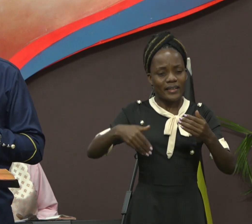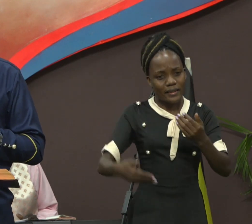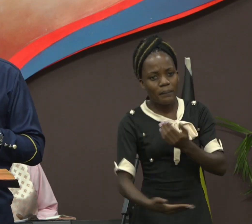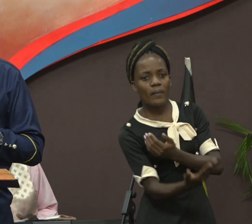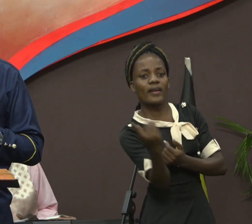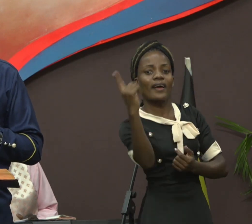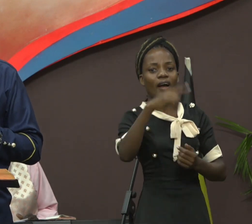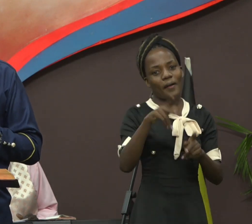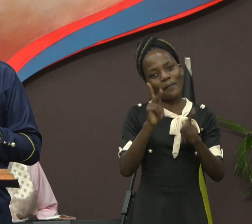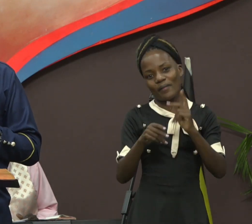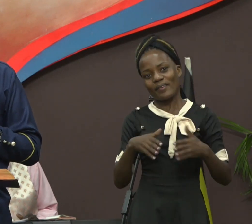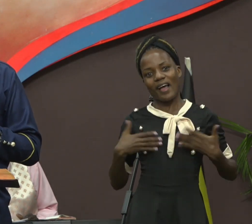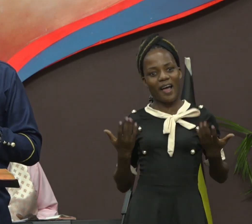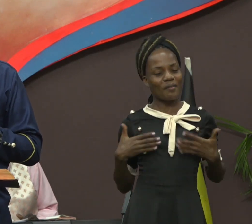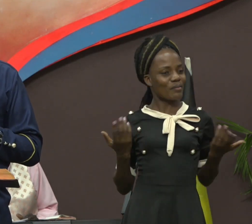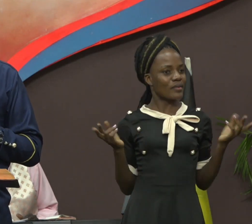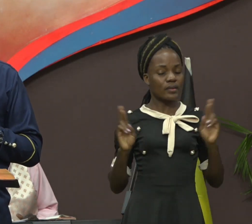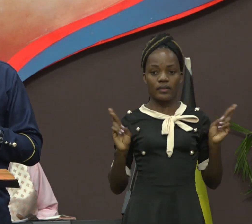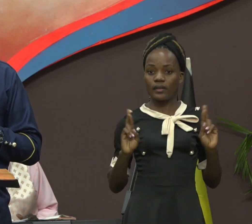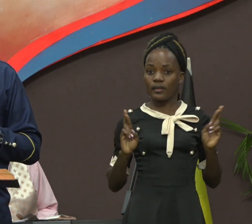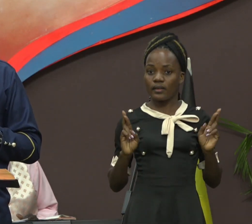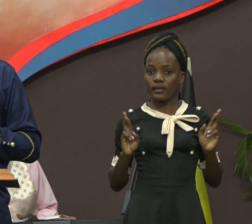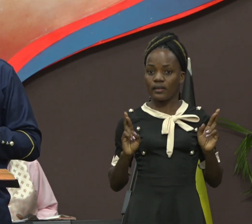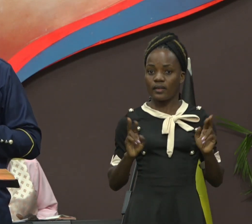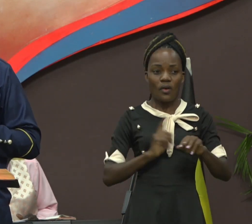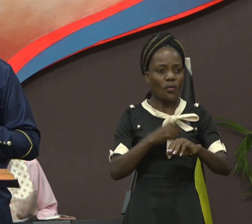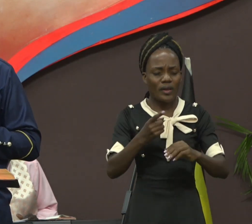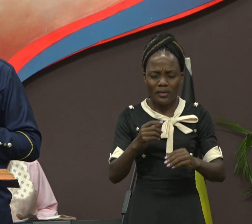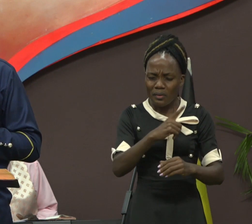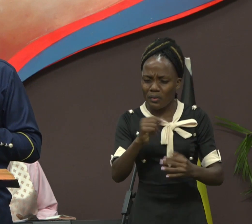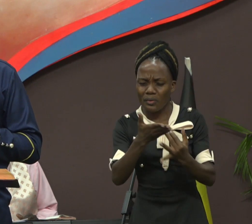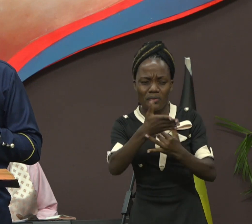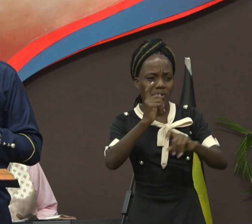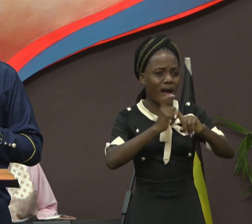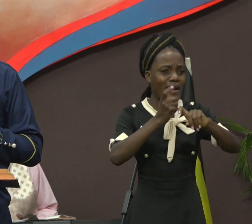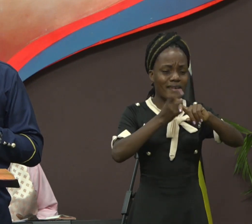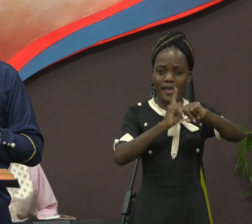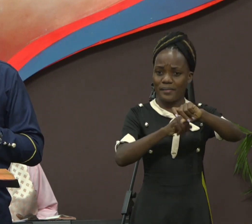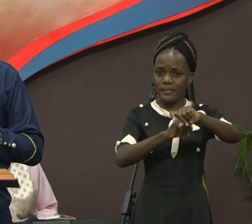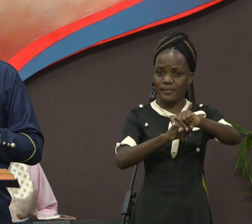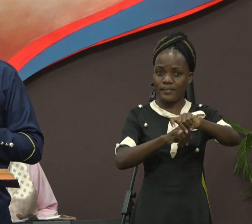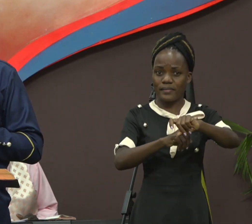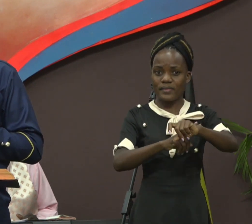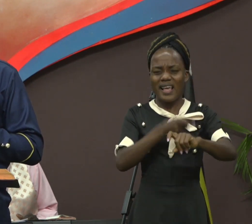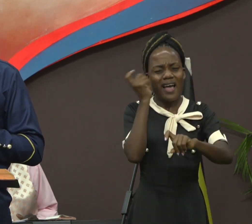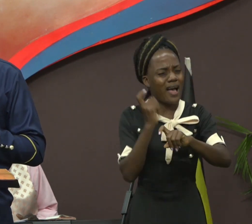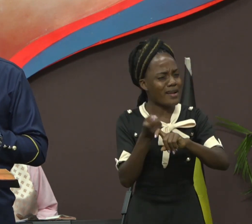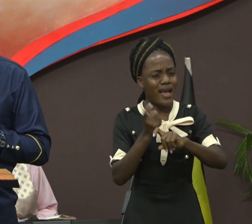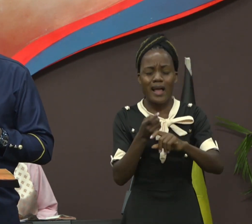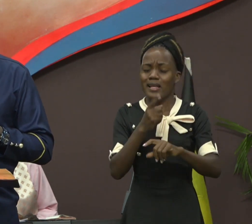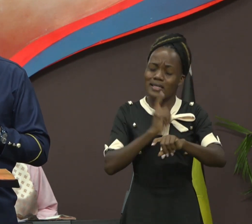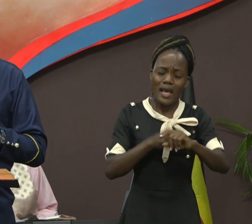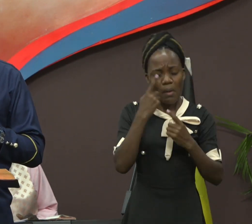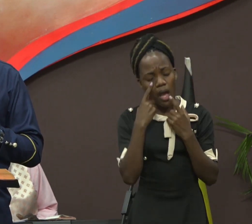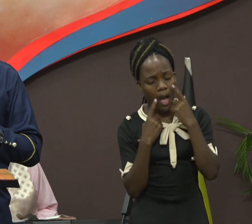by morning someone is happy and rejoicing. Bw'oba oyita mu kaseera akazibu. Whenever you're going through a hard moment. Kaseera akamaziga. A time